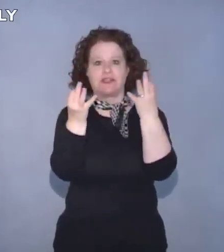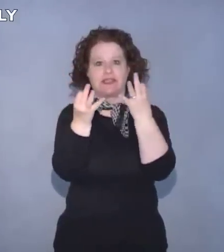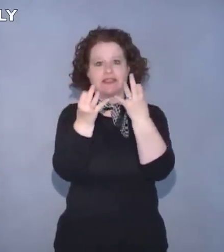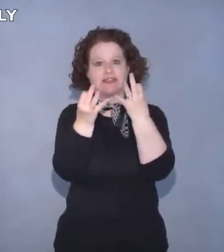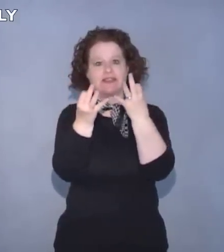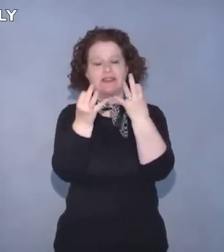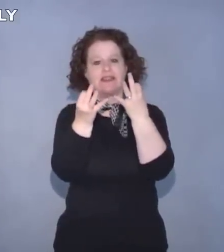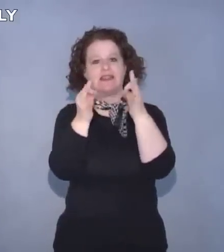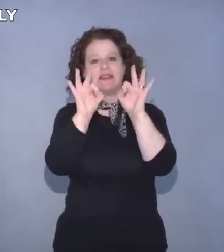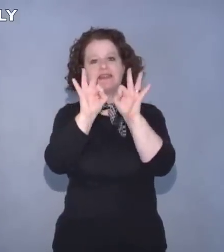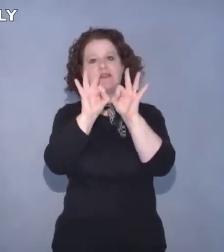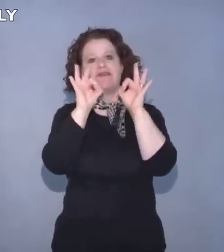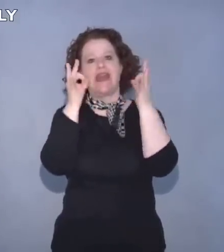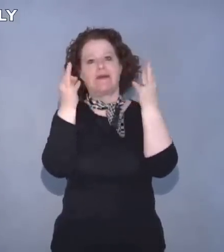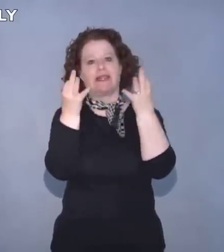closing. So family,